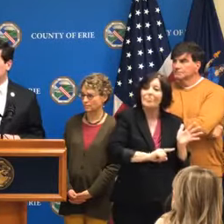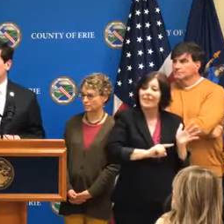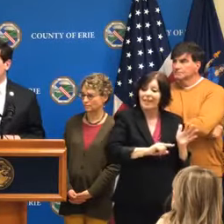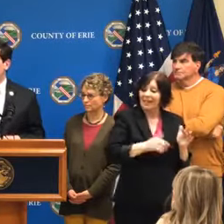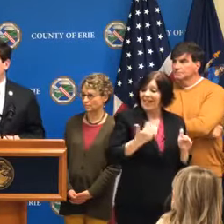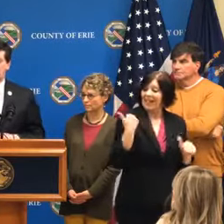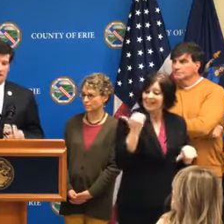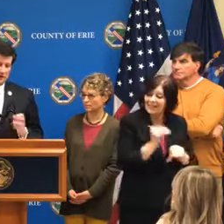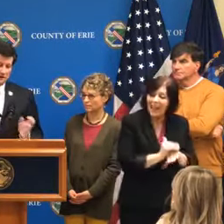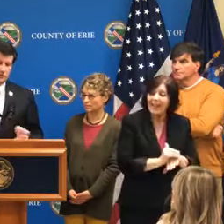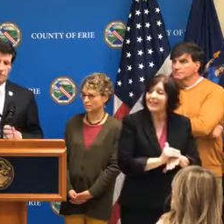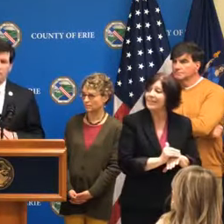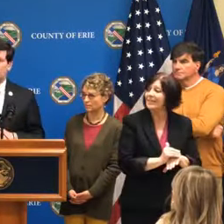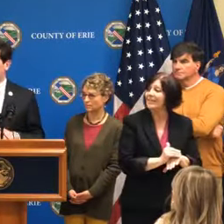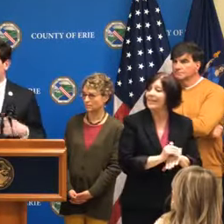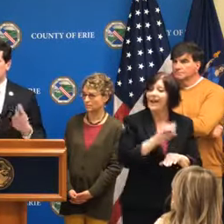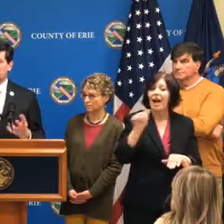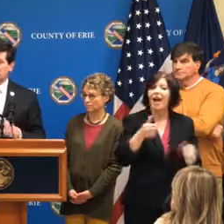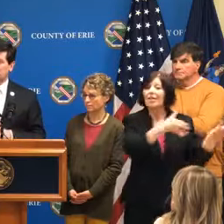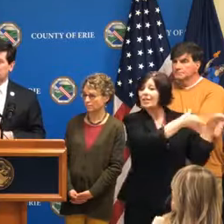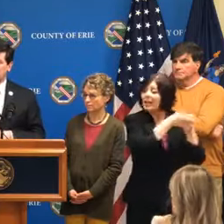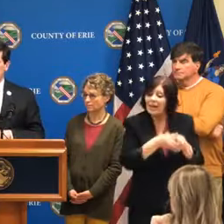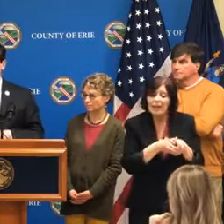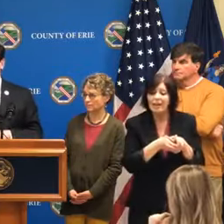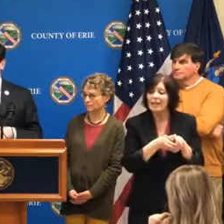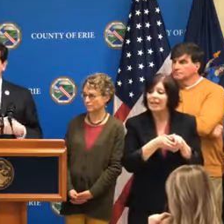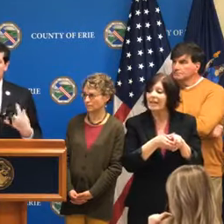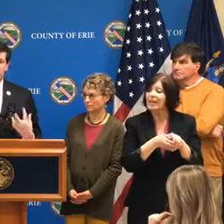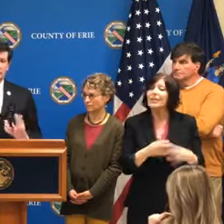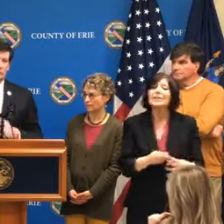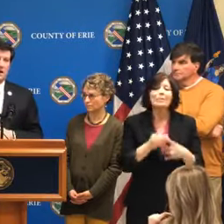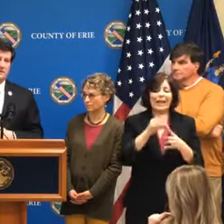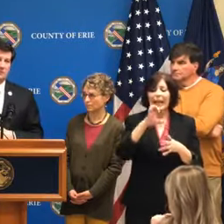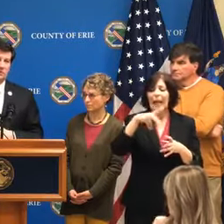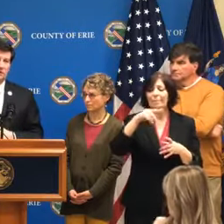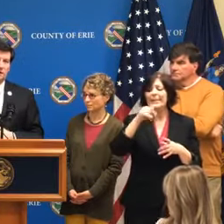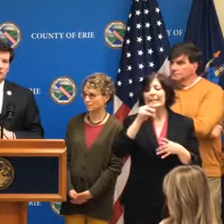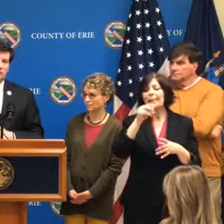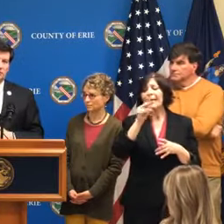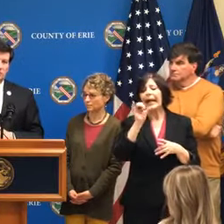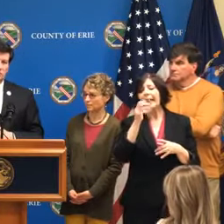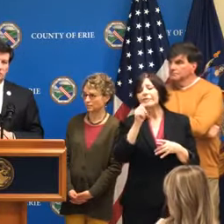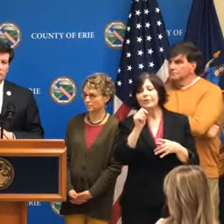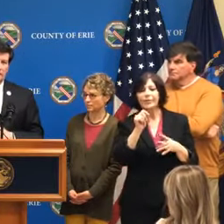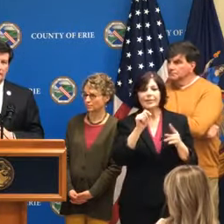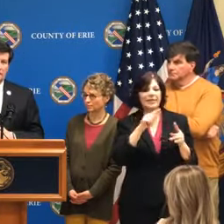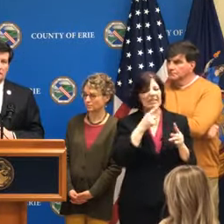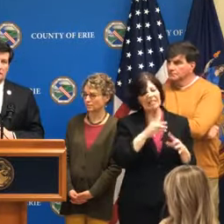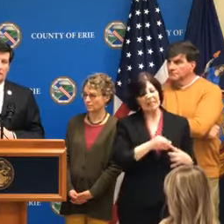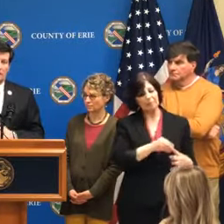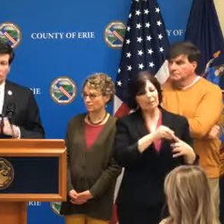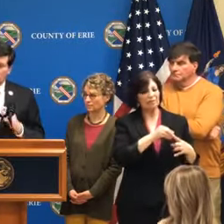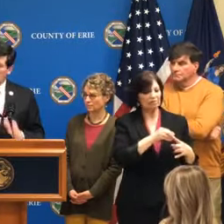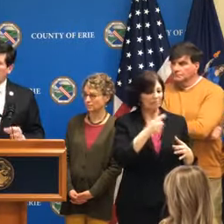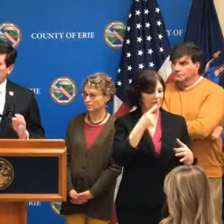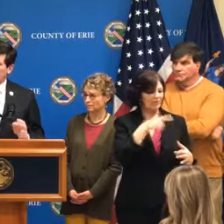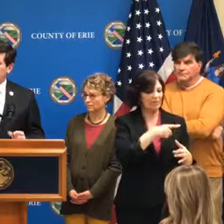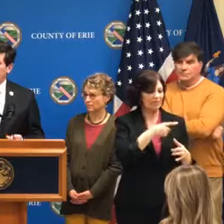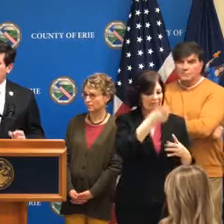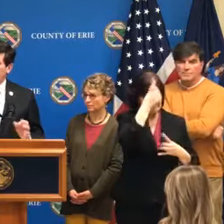night. They had another crew come in. There's other folks. We are doing everything possible to ensure that